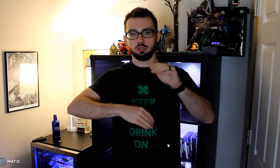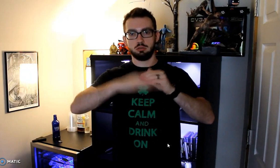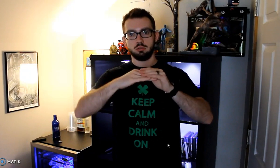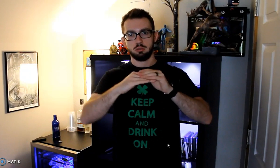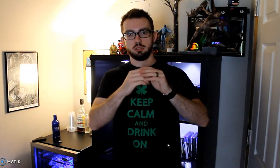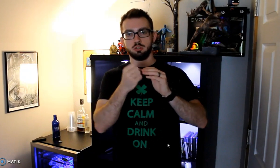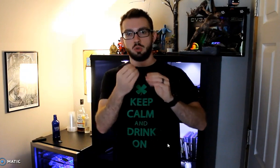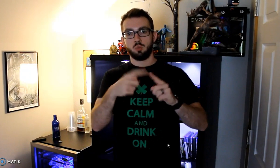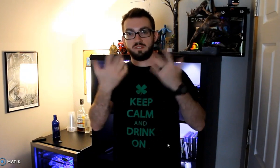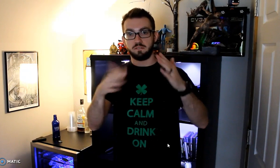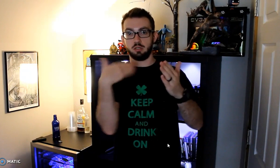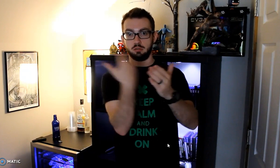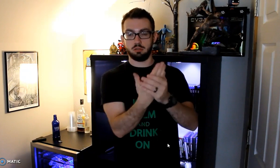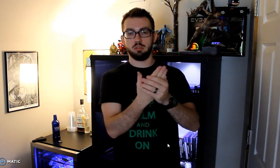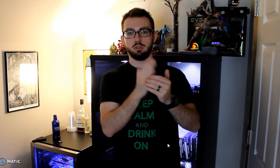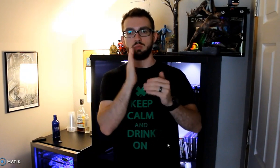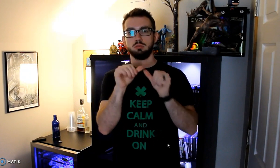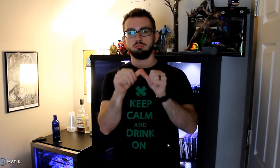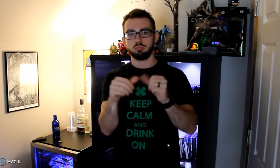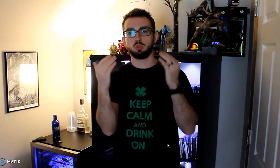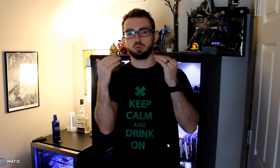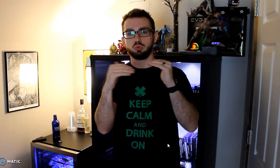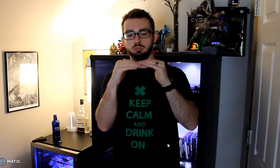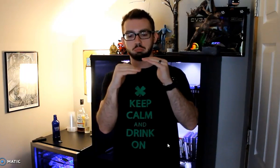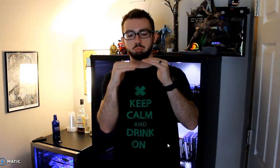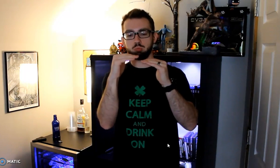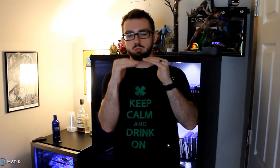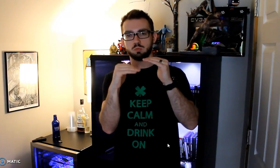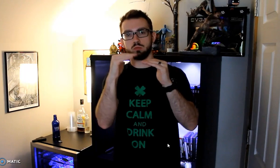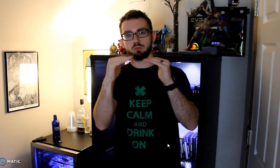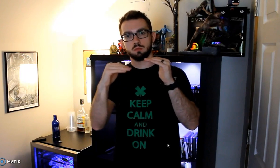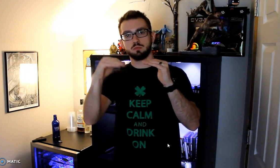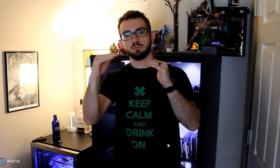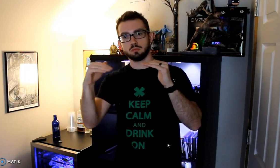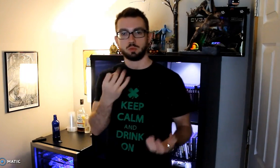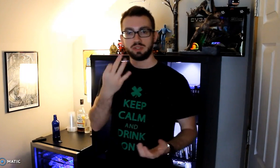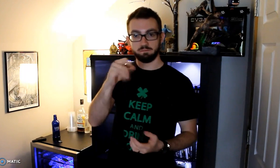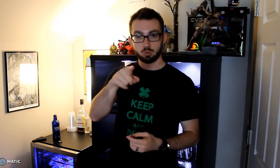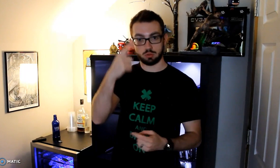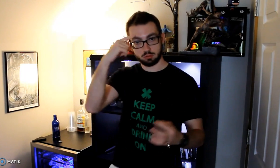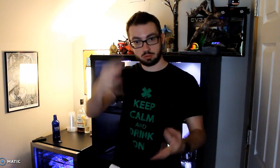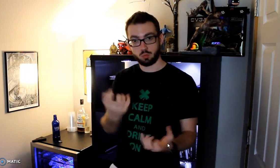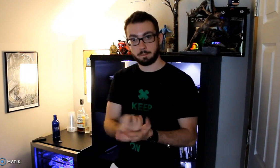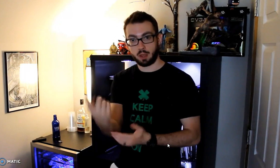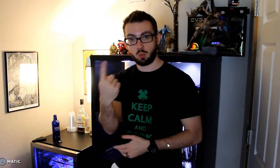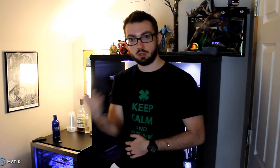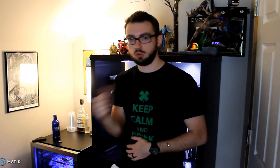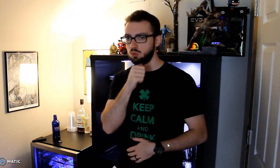And then the temperature rose because of that. So now it's regulated its temperature better.